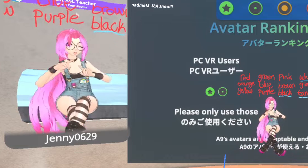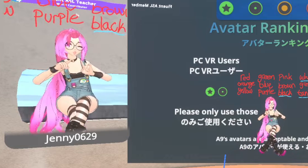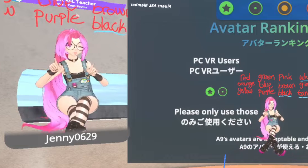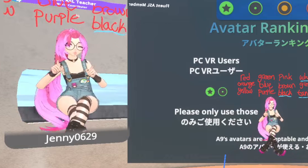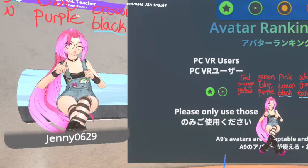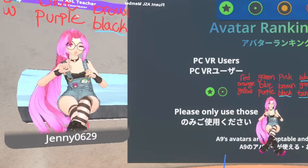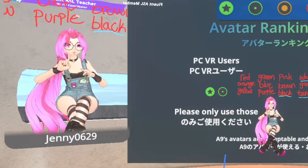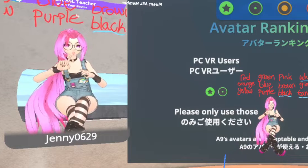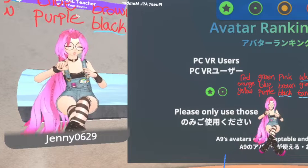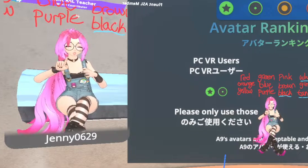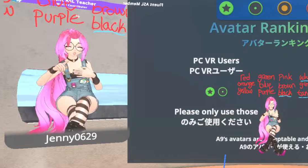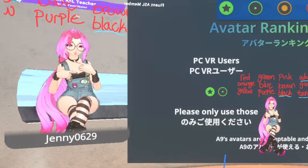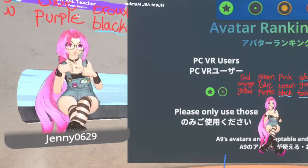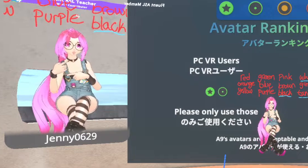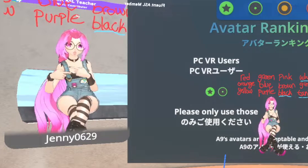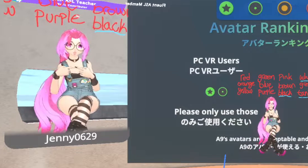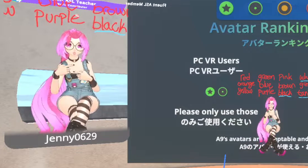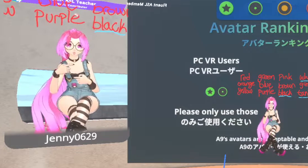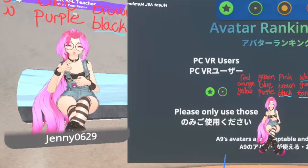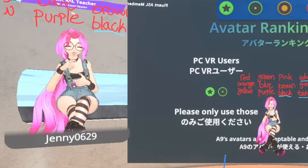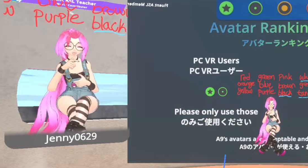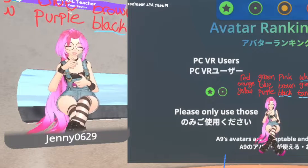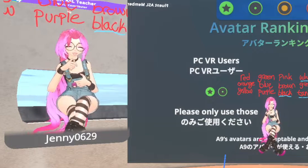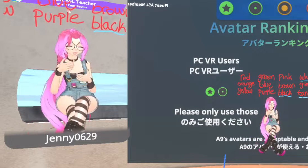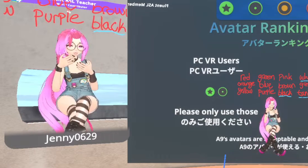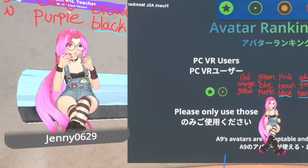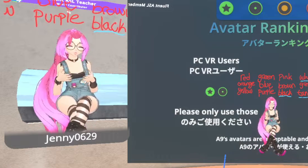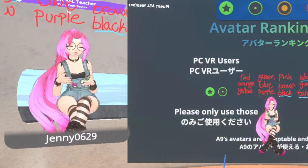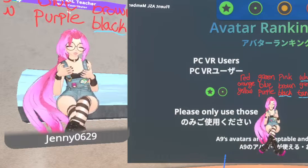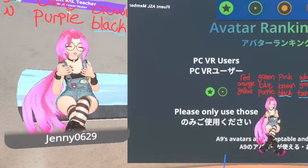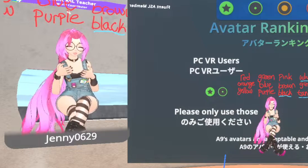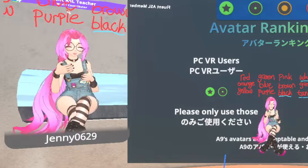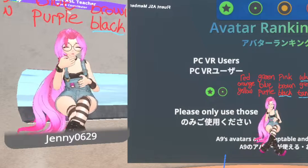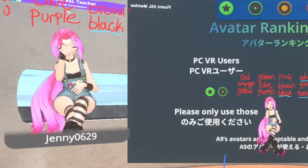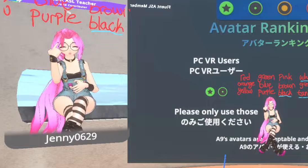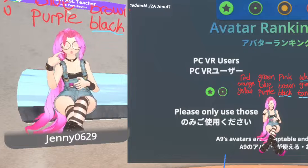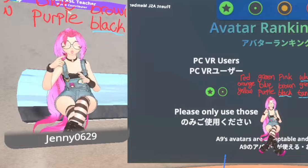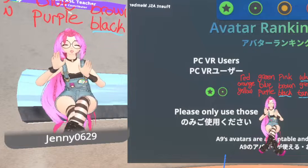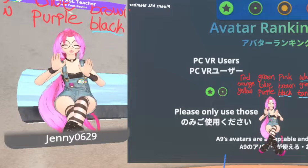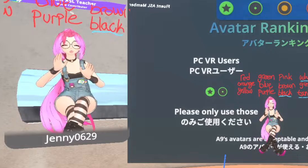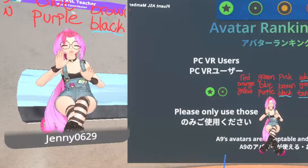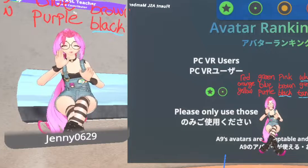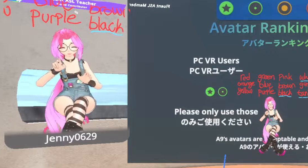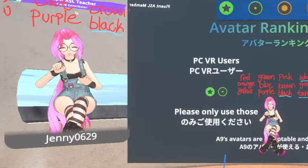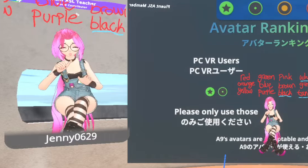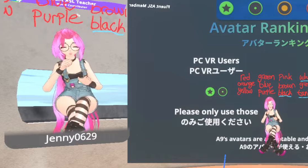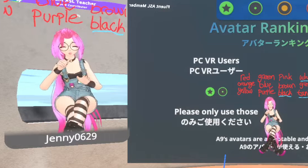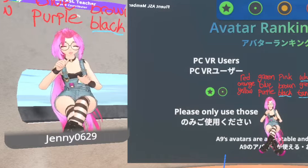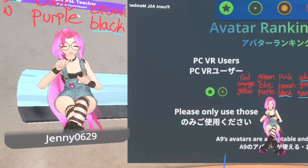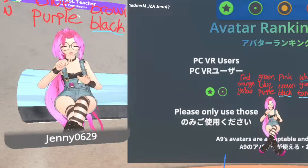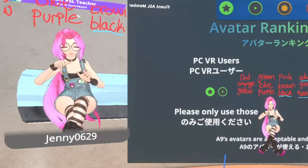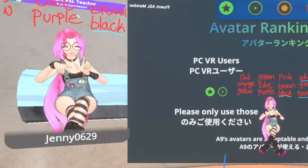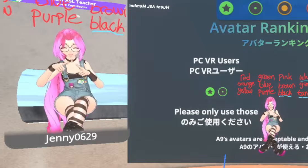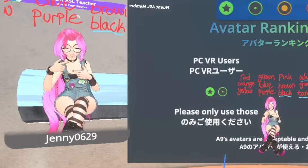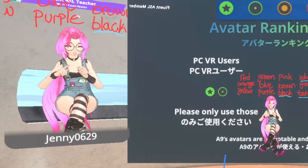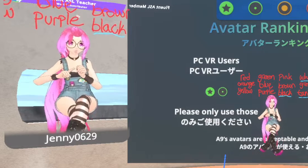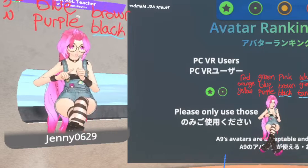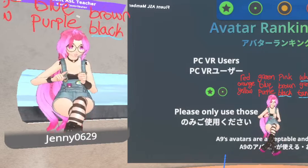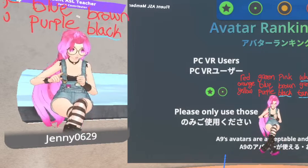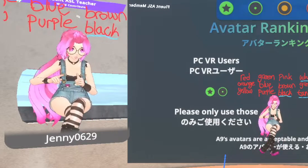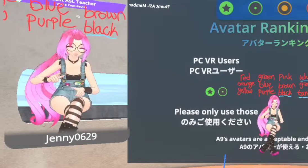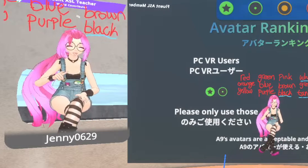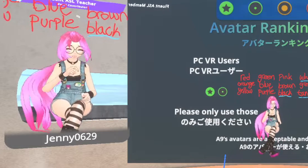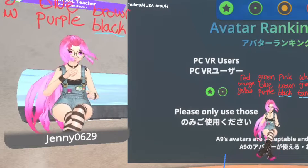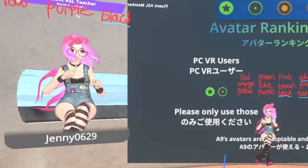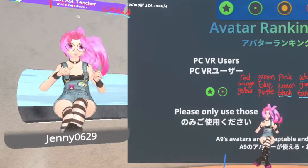hand, except that can only be signed by people who are Black. And no, that's not the N-word.